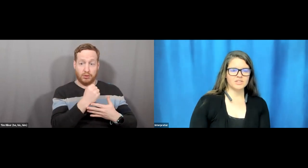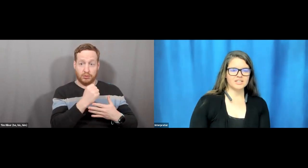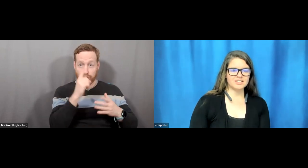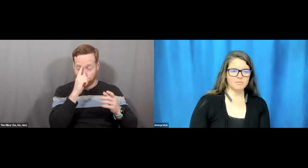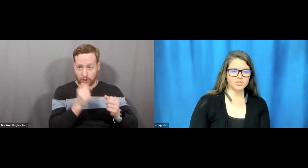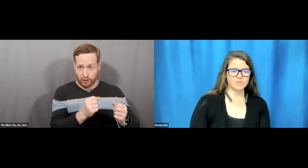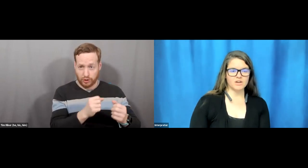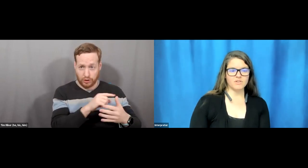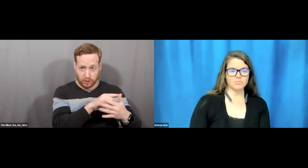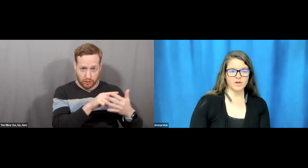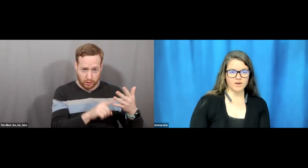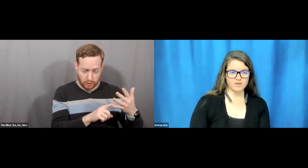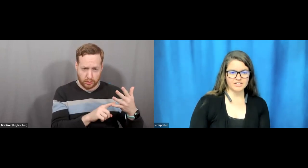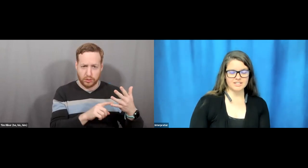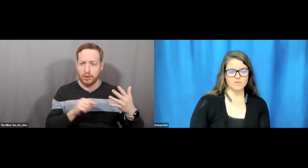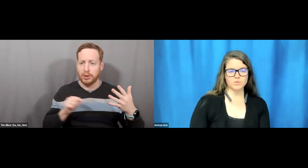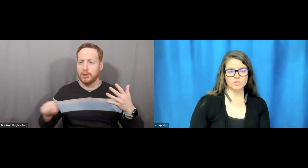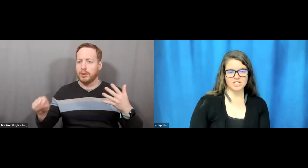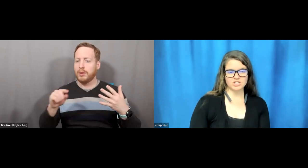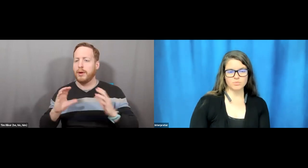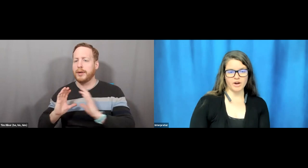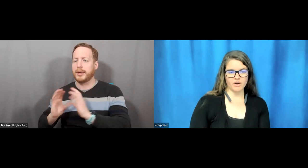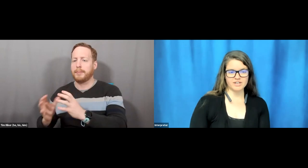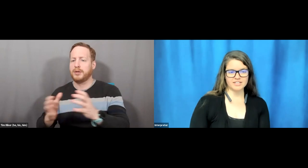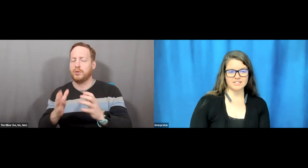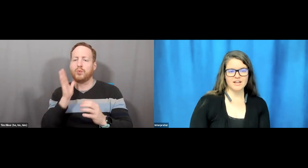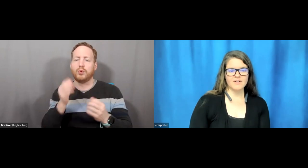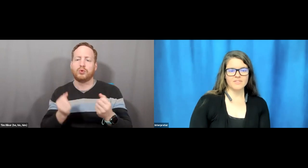the establishment of our priorities and those strategic priorities,